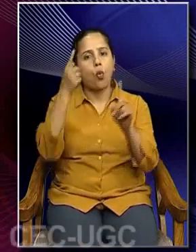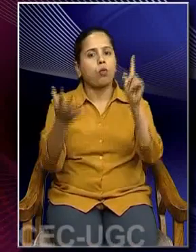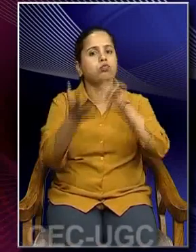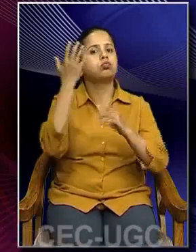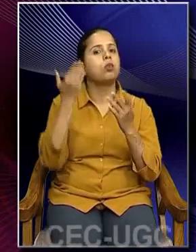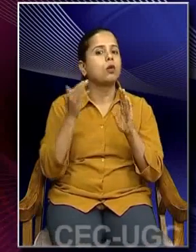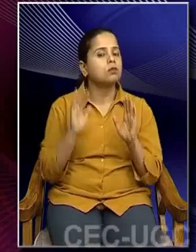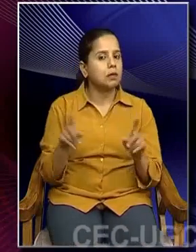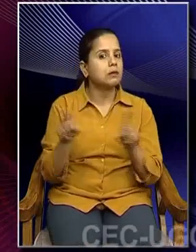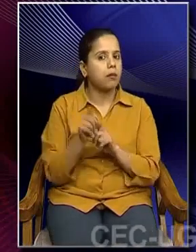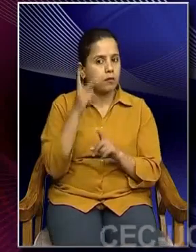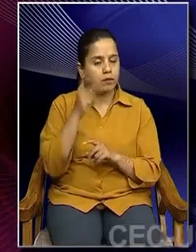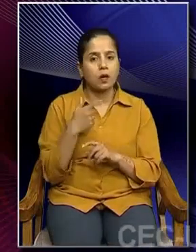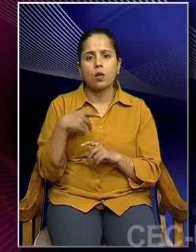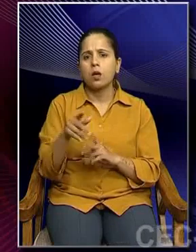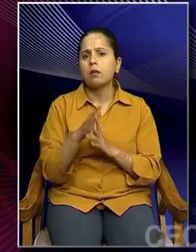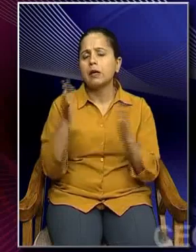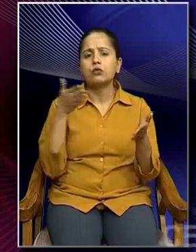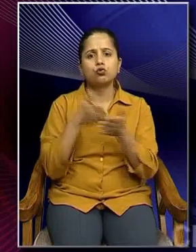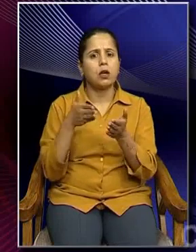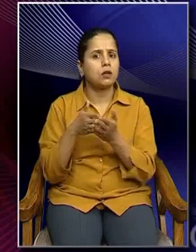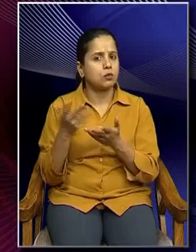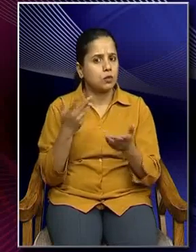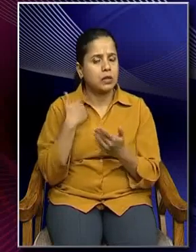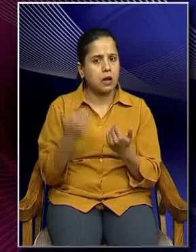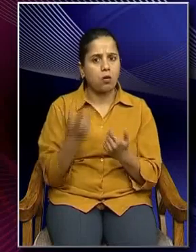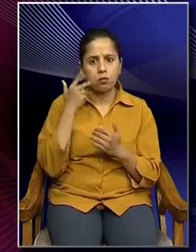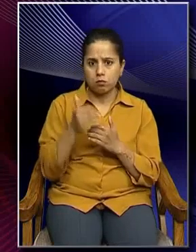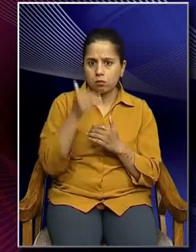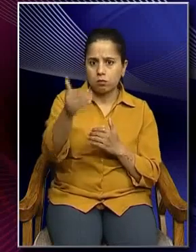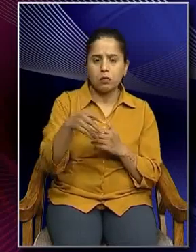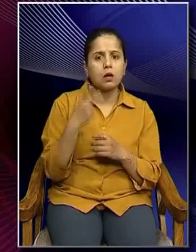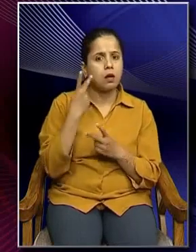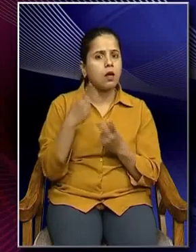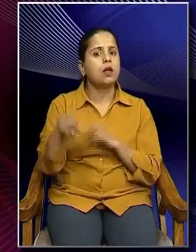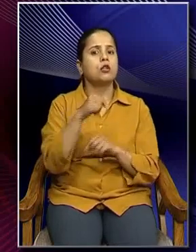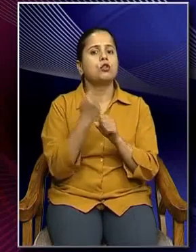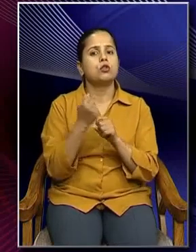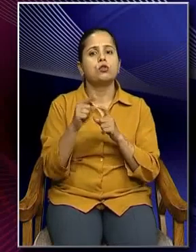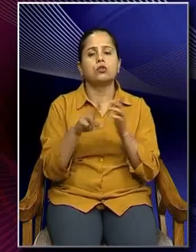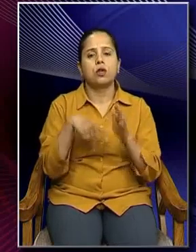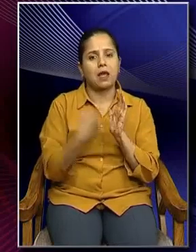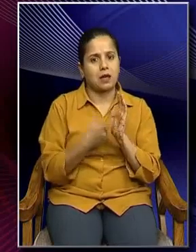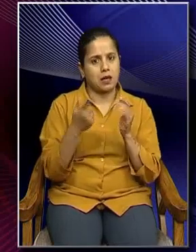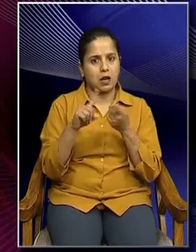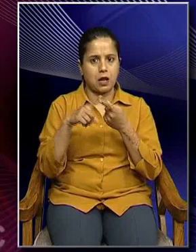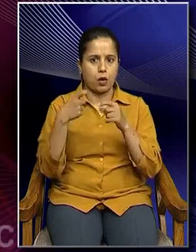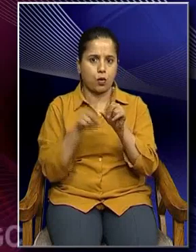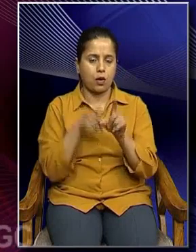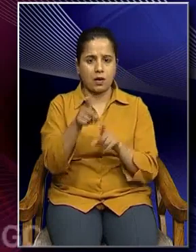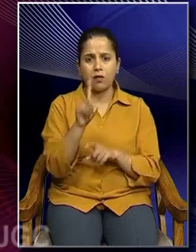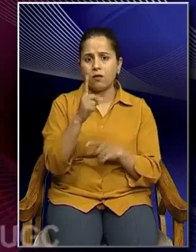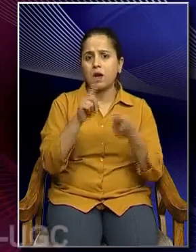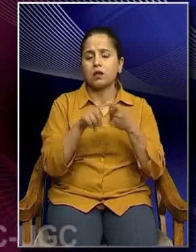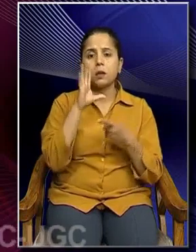as well. So what are the major challenges that we face as far as gender equity is concerned? If you look at the first important